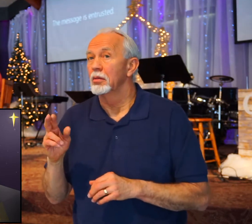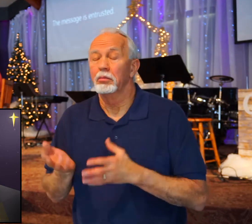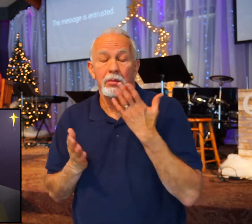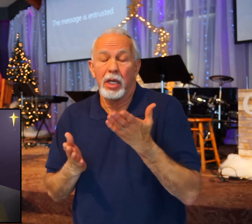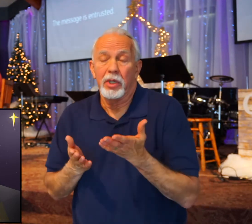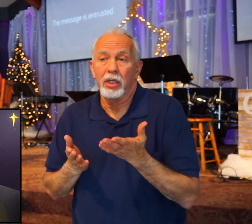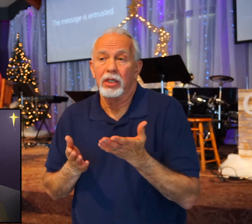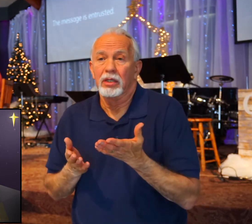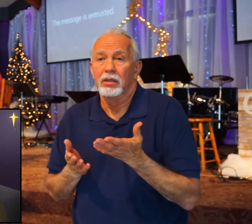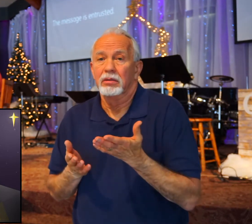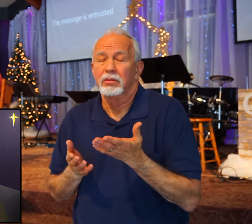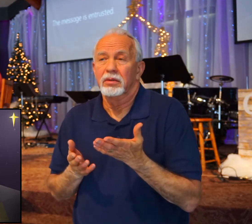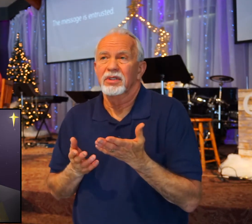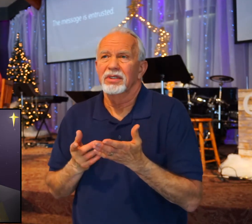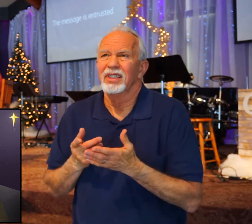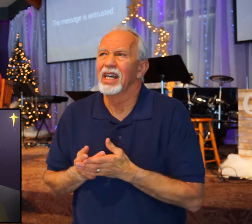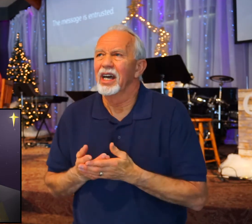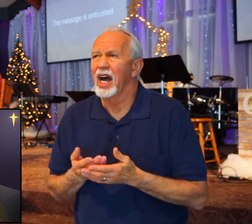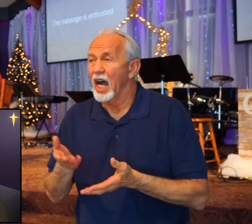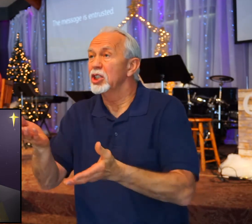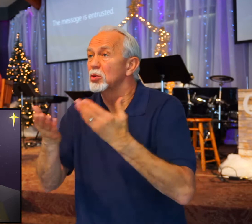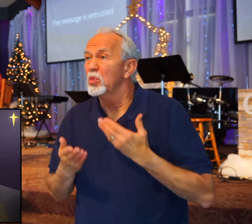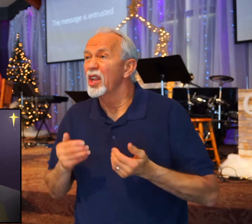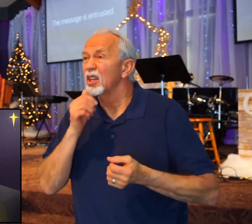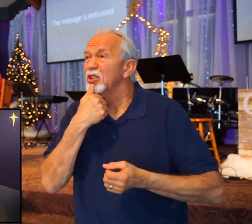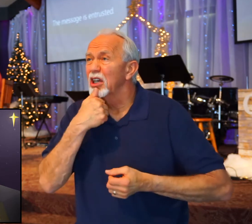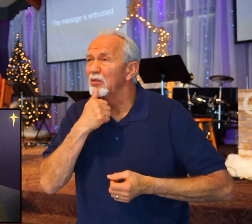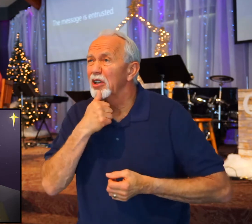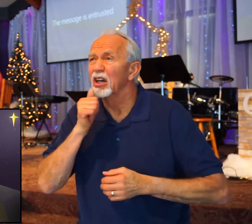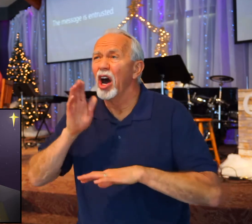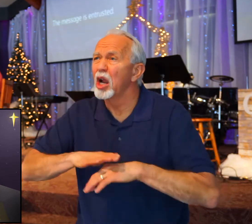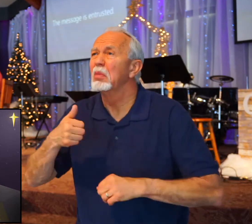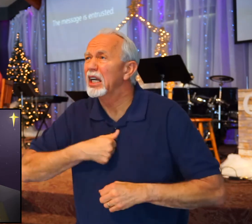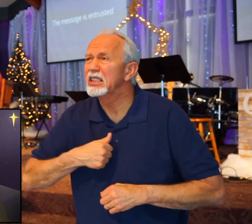maybe did you just bring that suffering upon yourself?